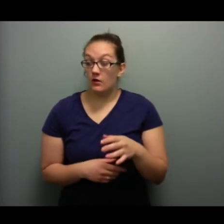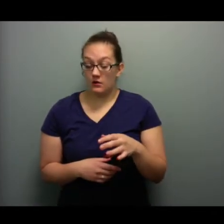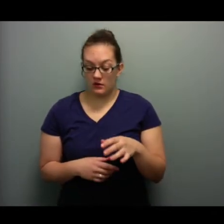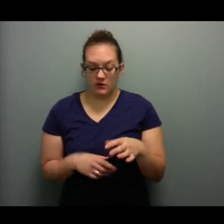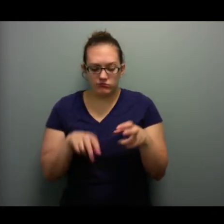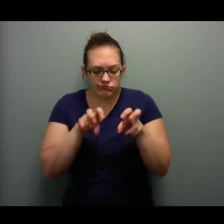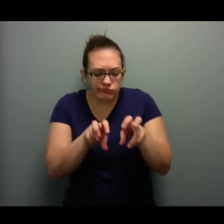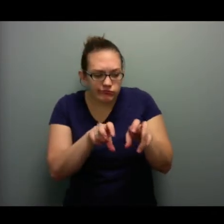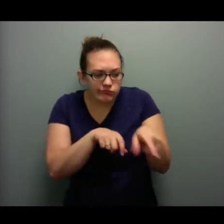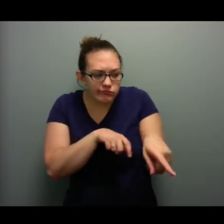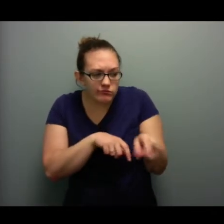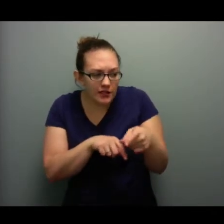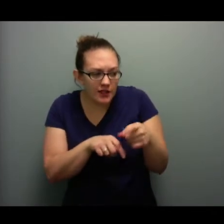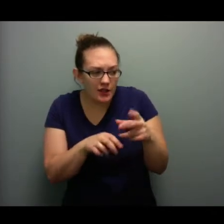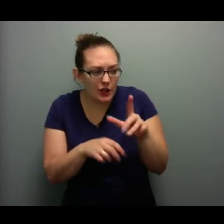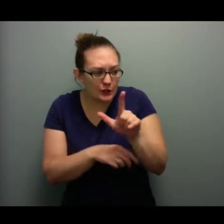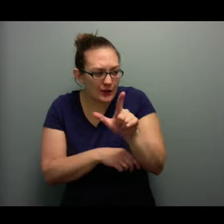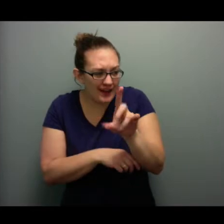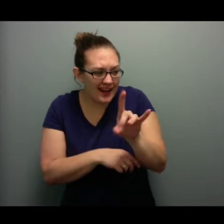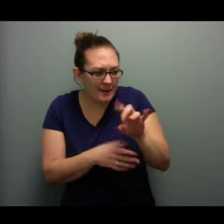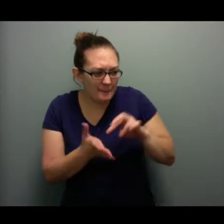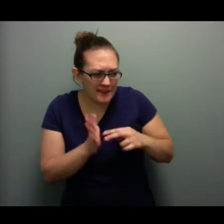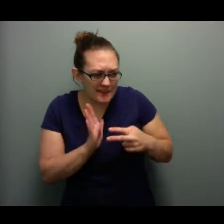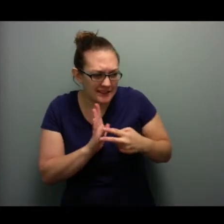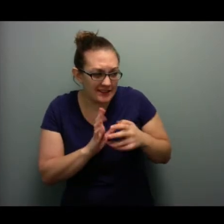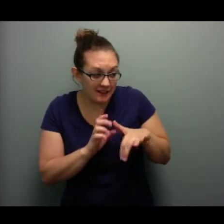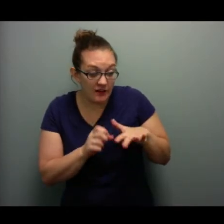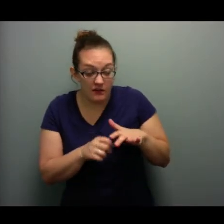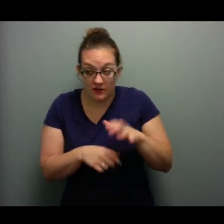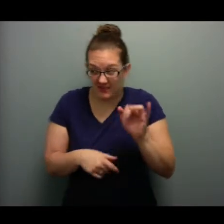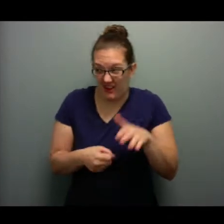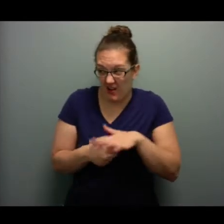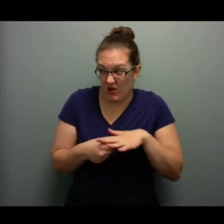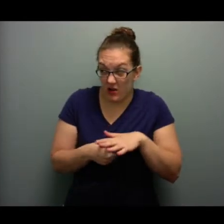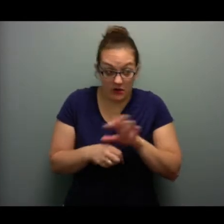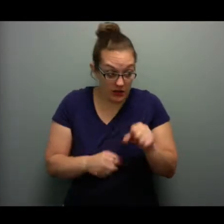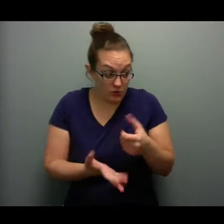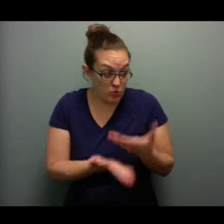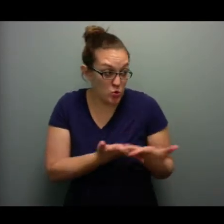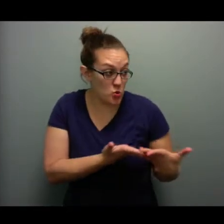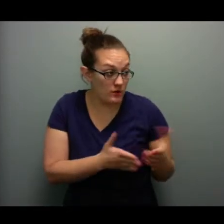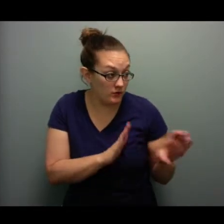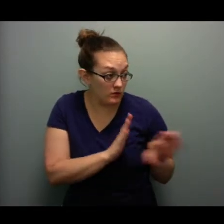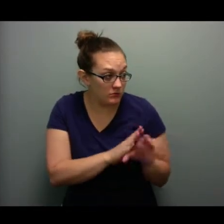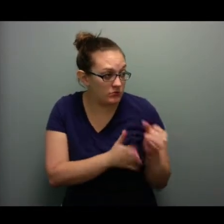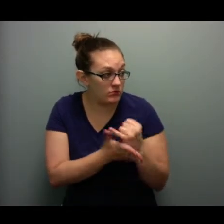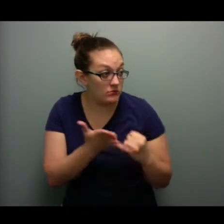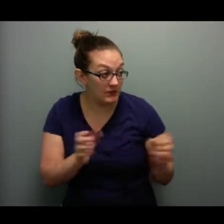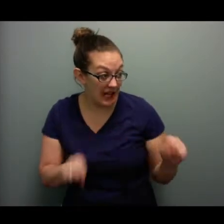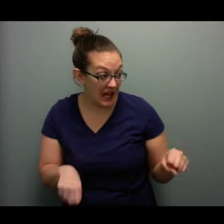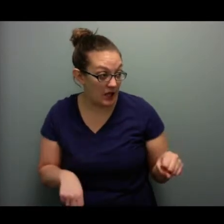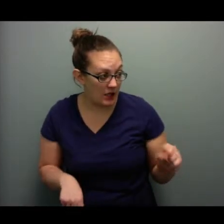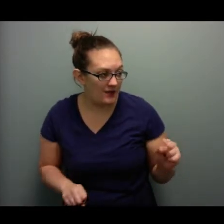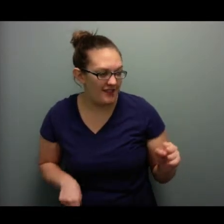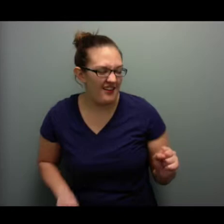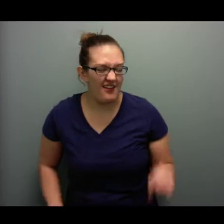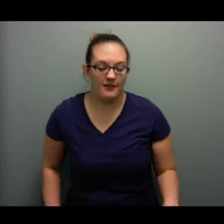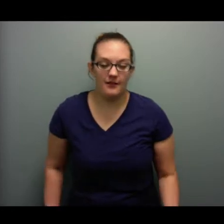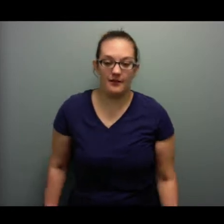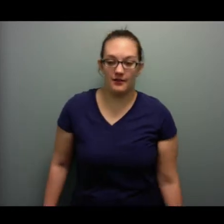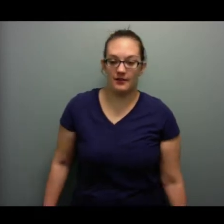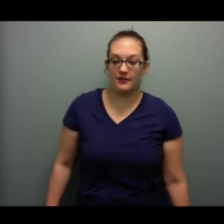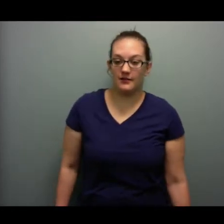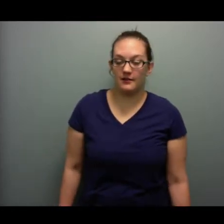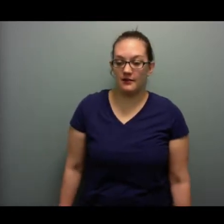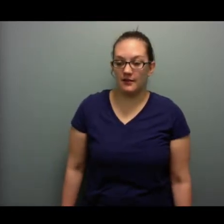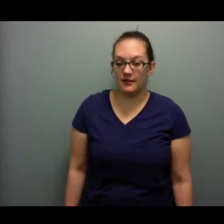does the 28 actually mean? That's the area. And can you prove it? Can you show that in the picture? Yeah.